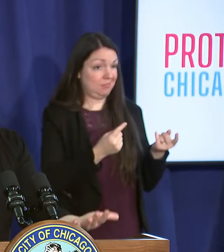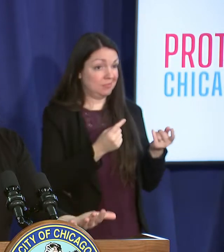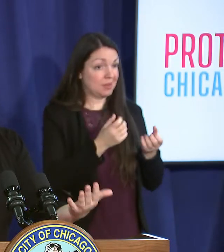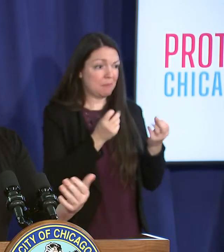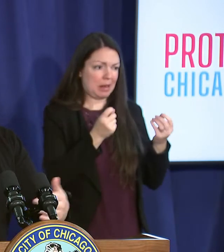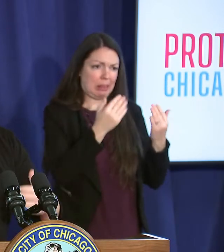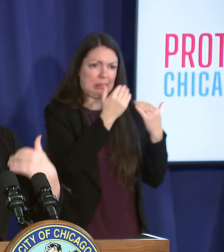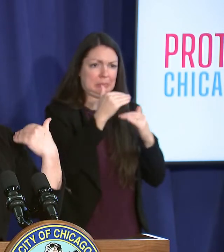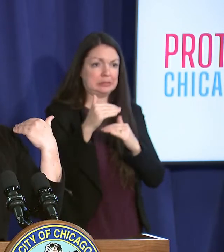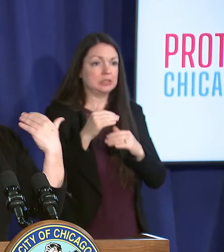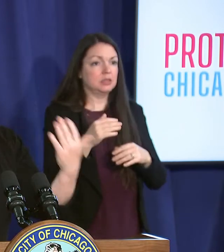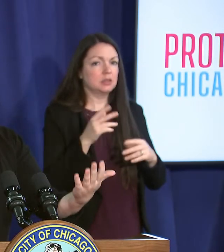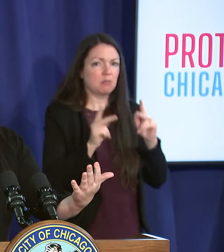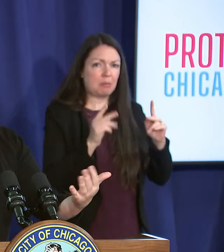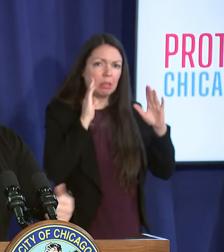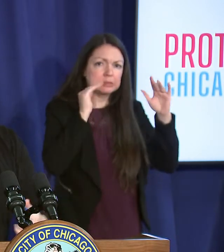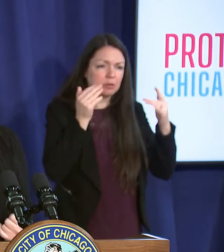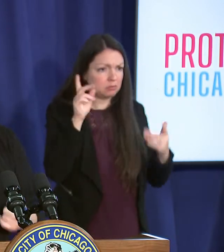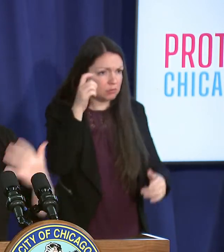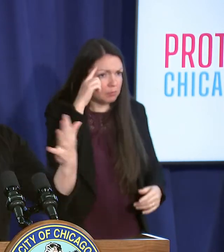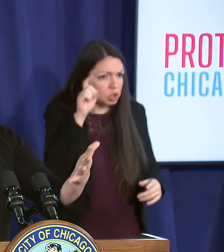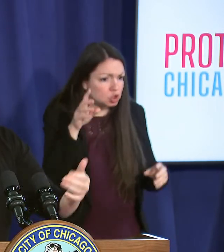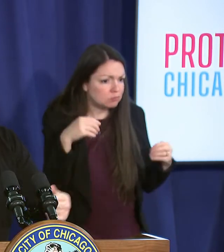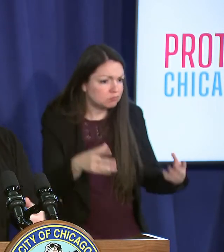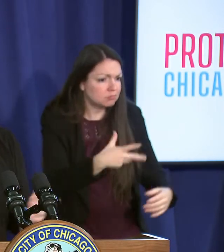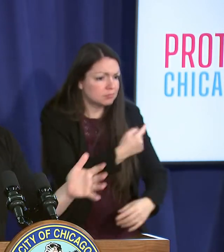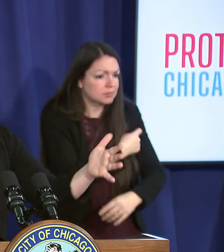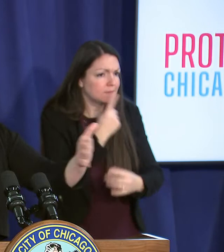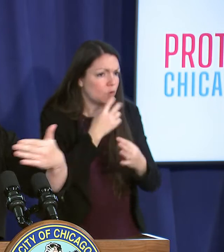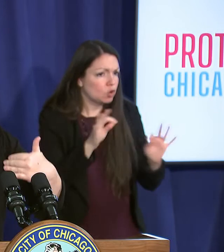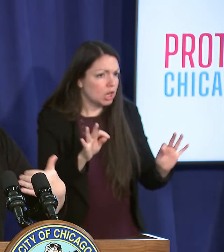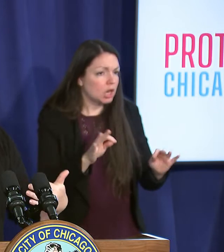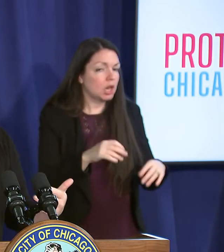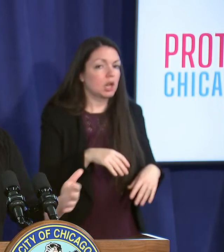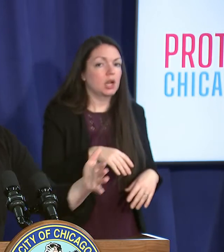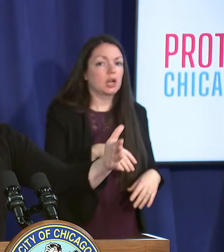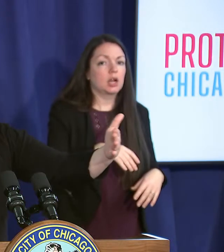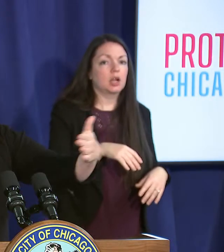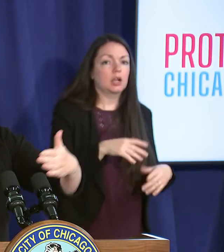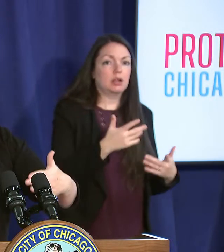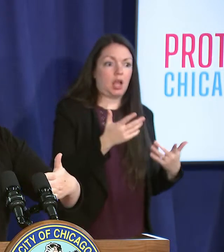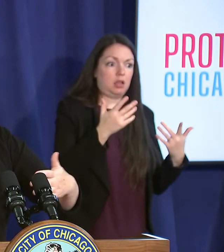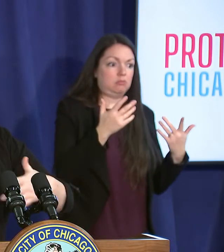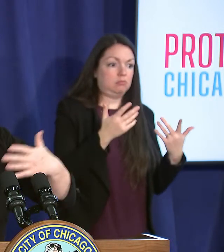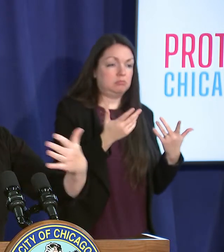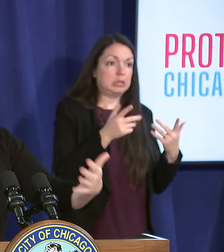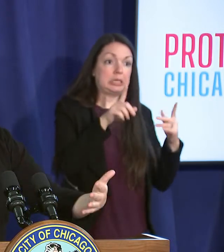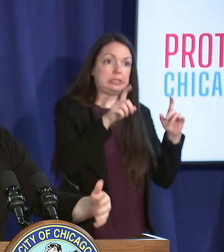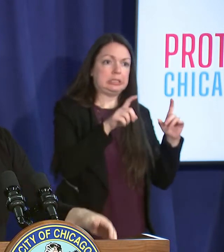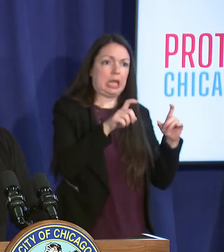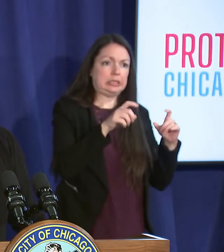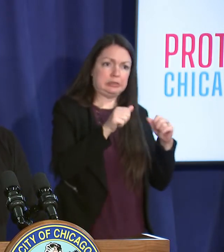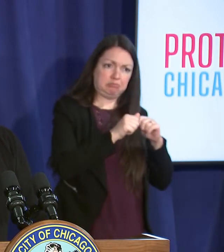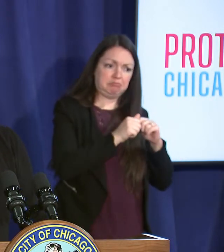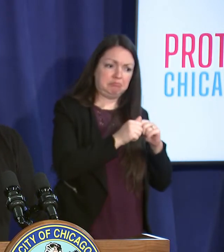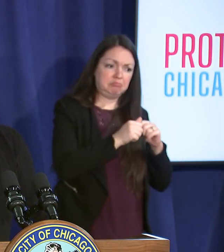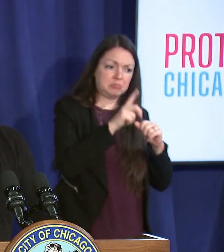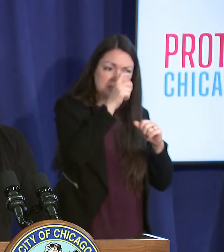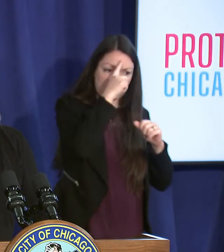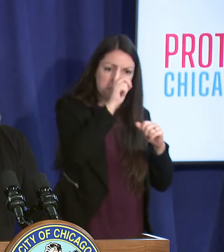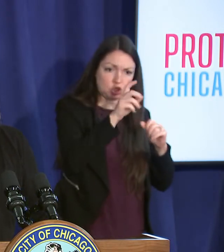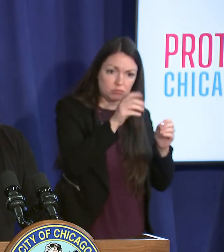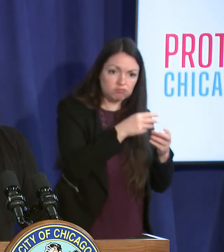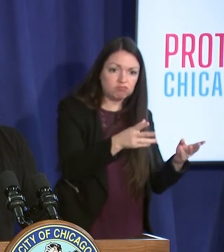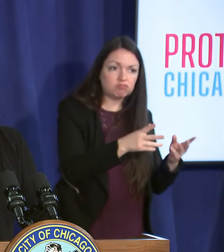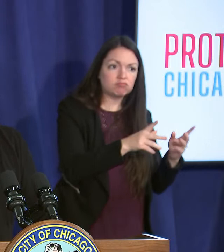everybody expects that the government should provide the vaccine for free, or, this decision to sort of bring the testing sort of into government. That is not